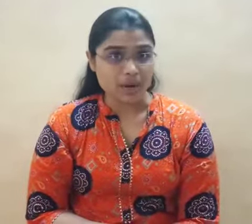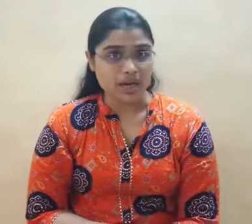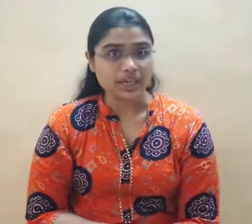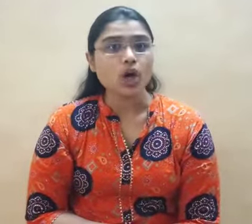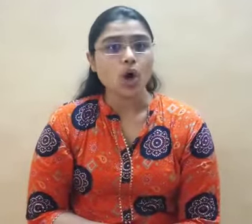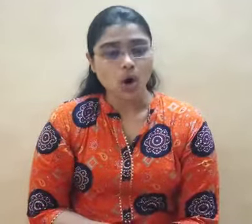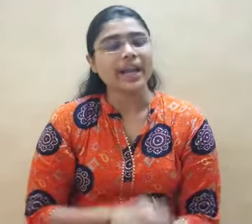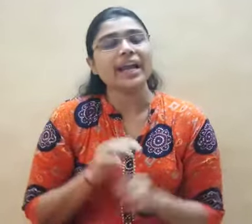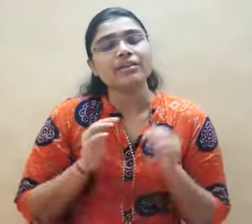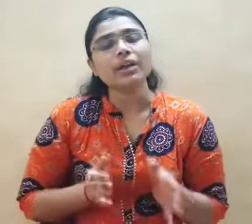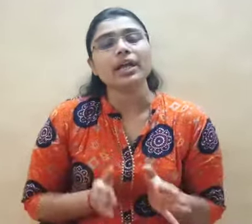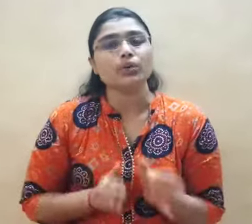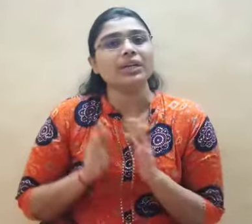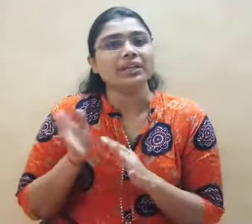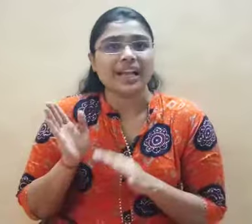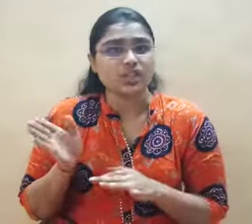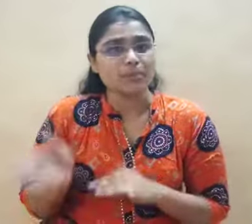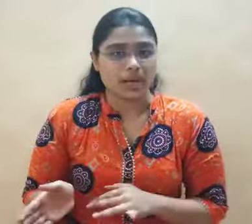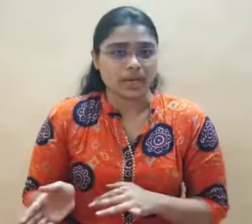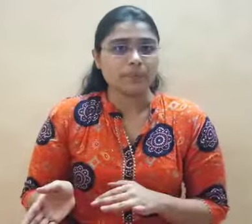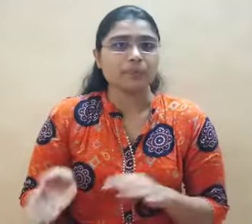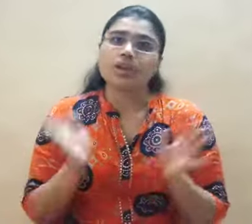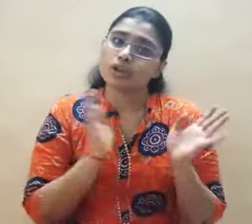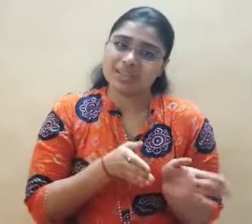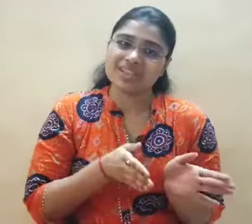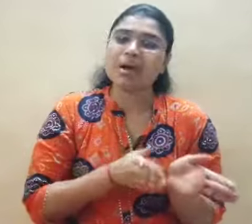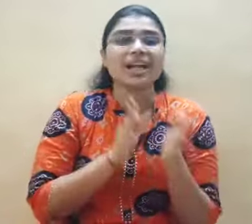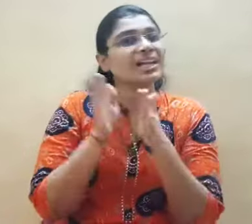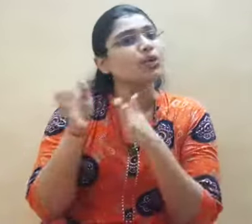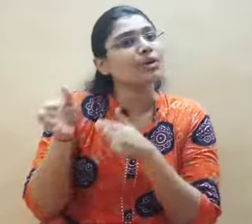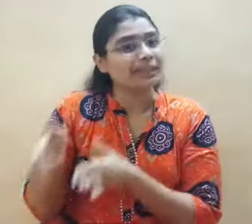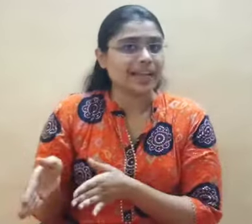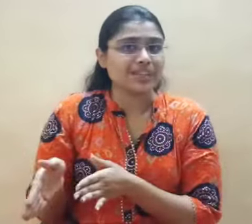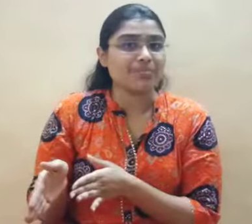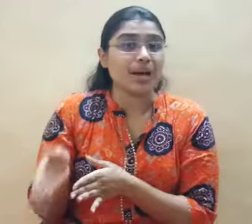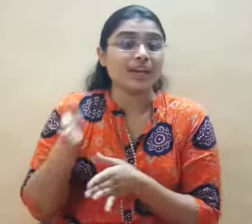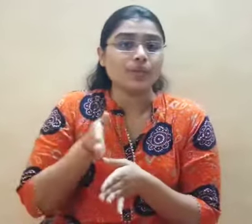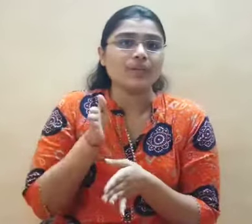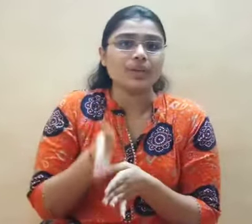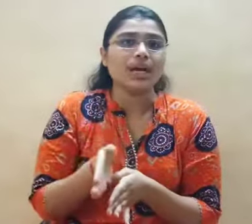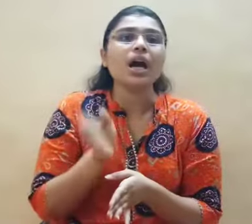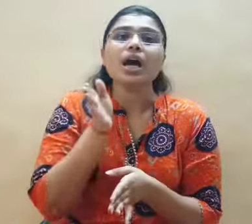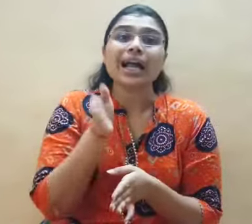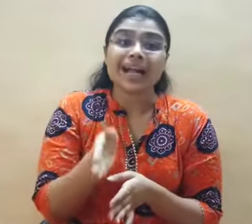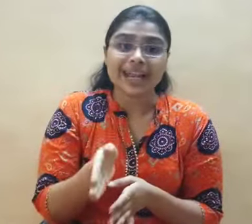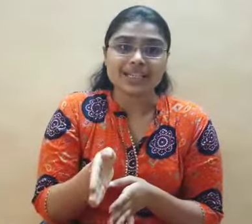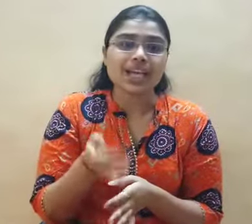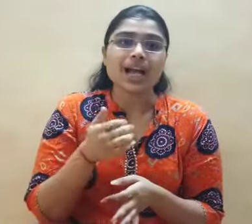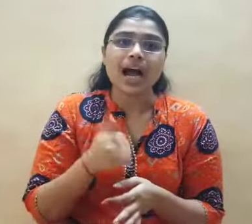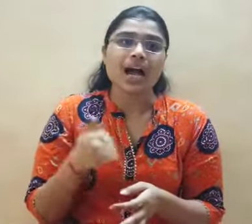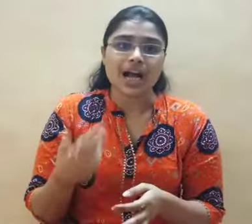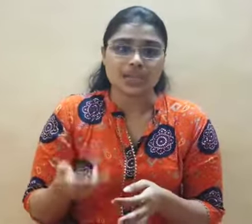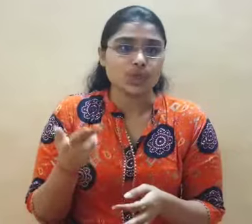market or entering into the international market. Domestic market to international market when we are connecting our country with